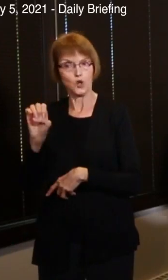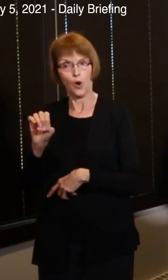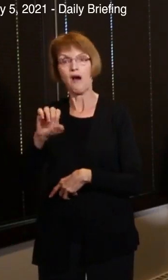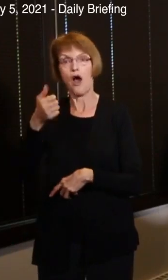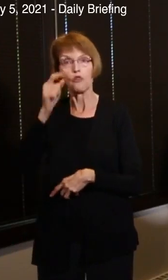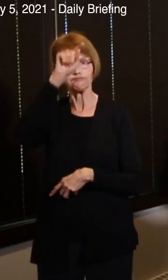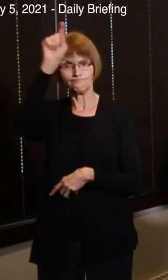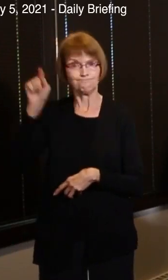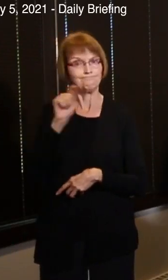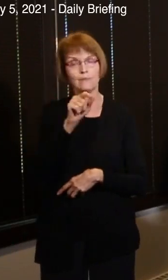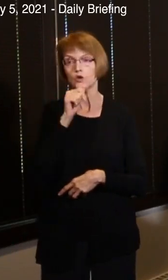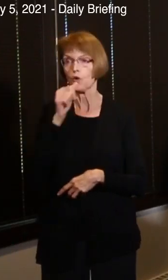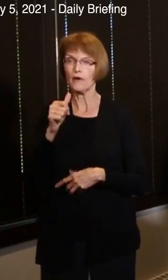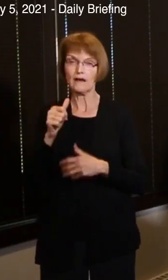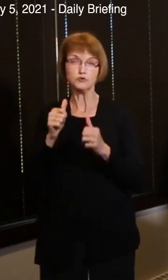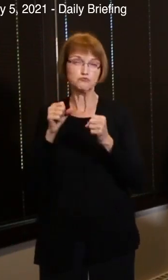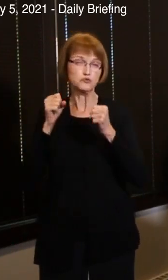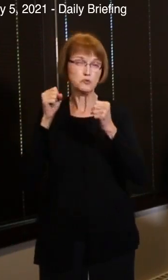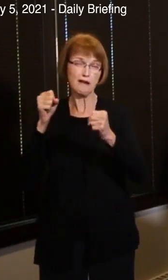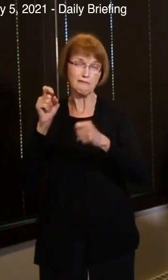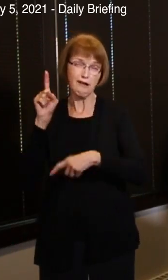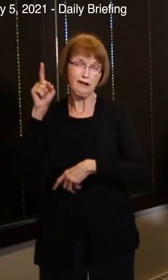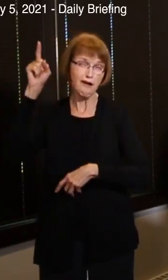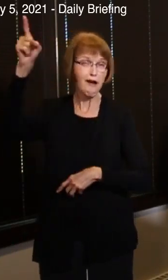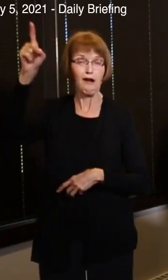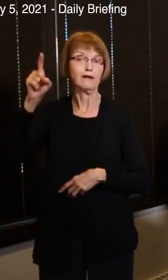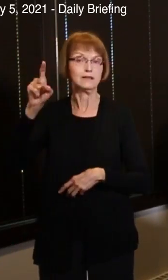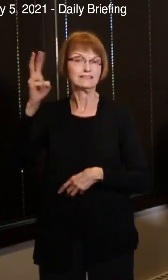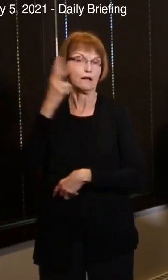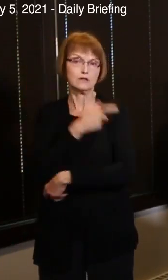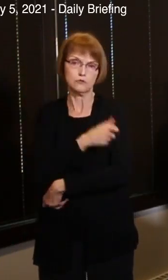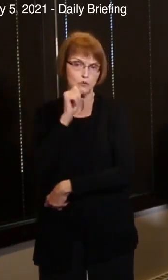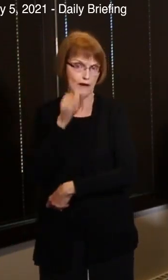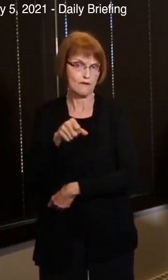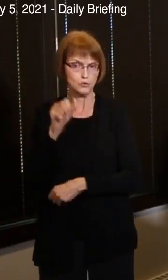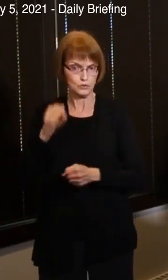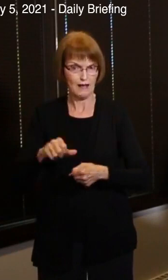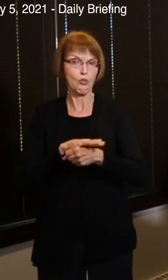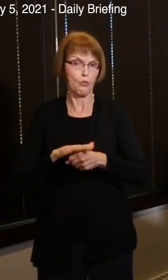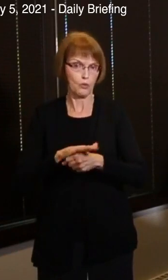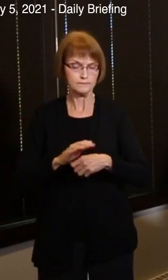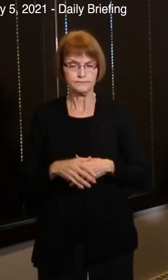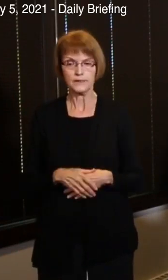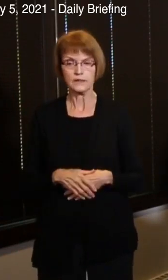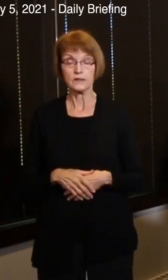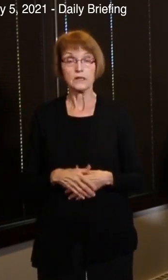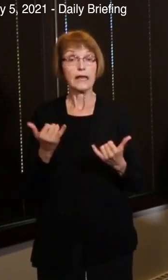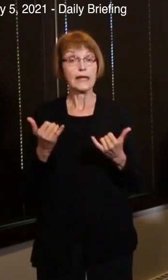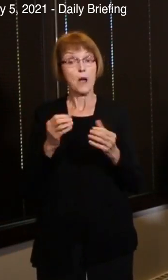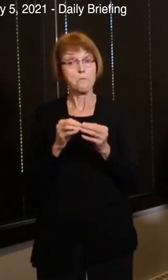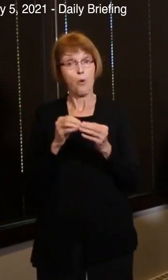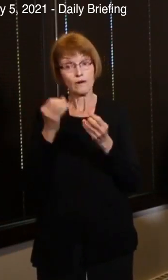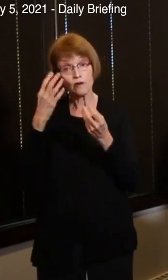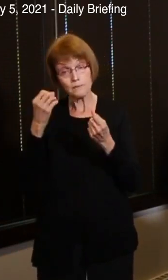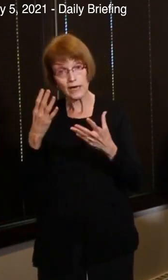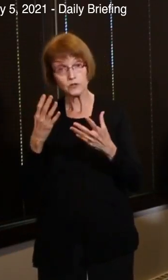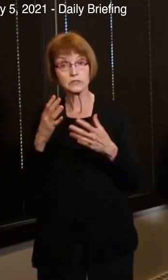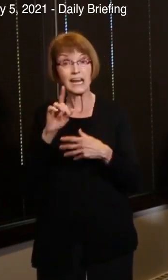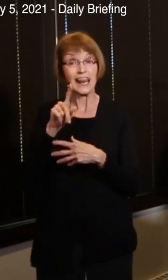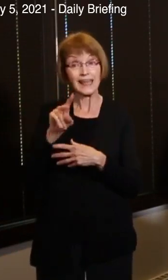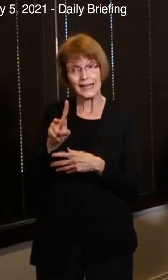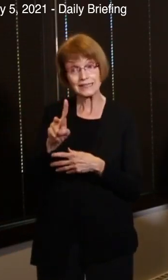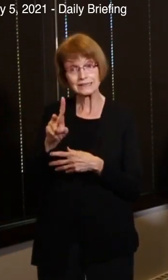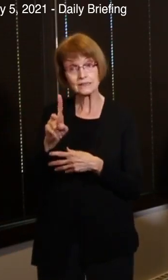So again, you don't have to travel out of town to get that second dose. Now, you can find details and links to